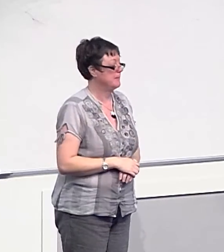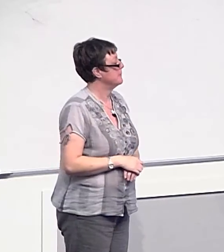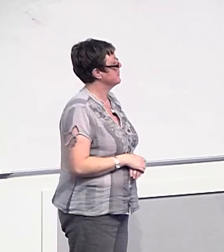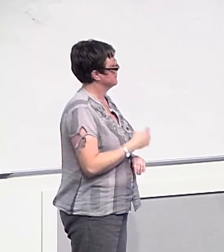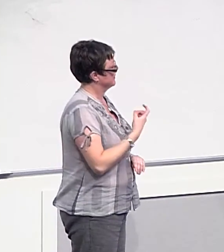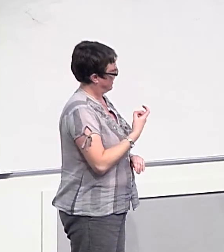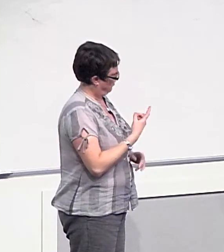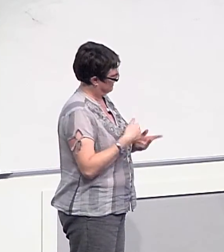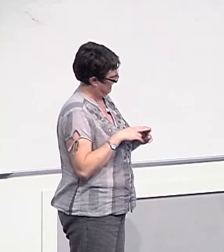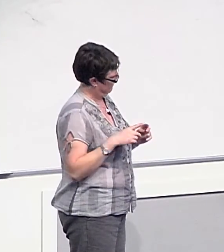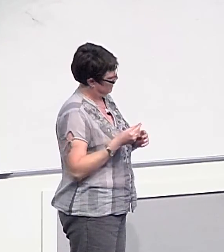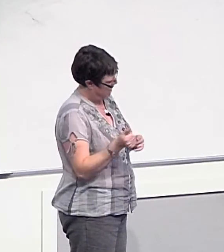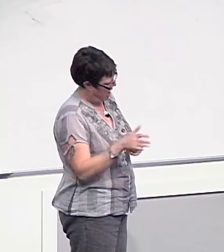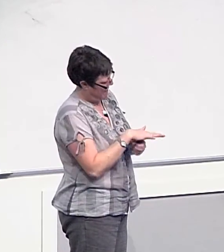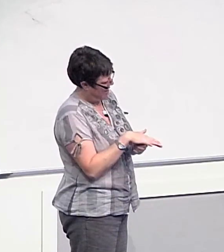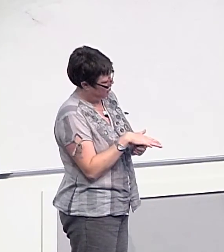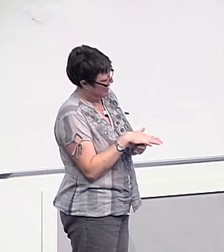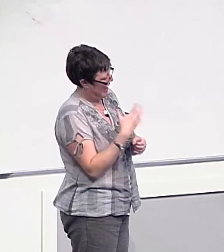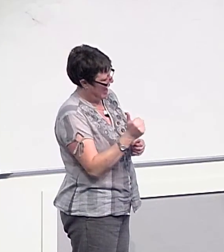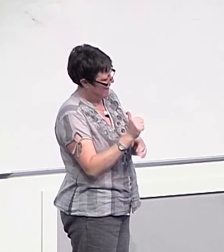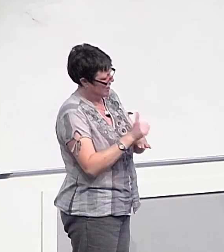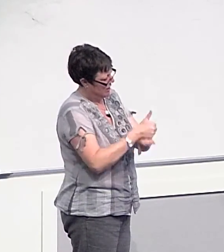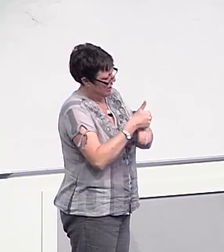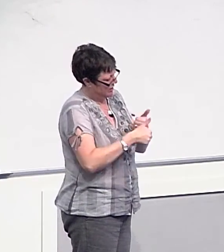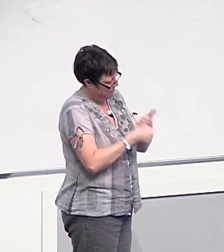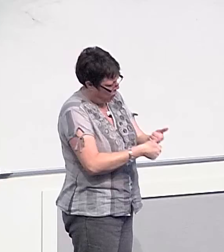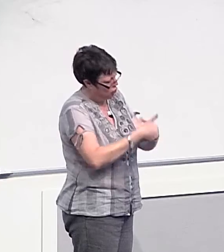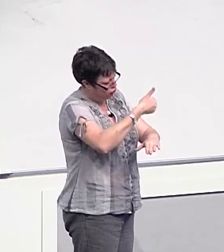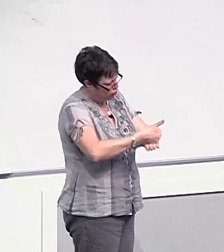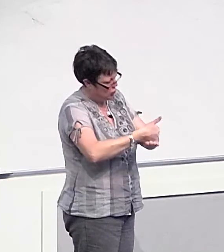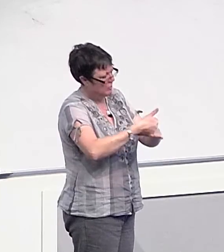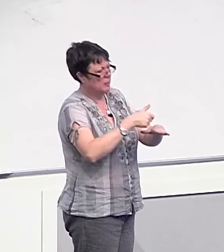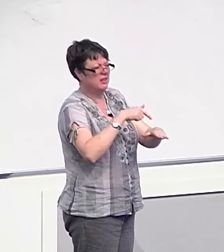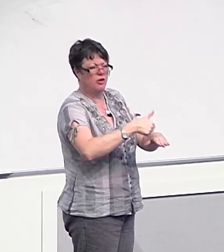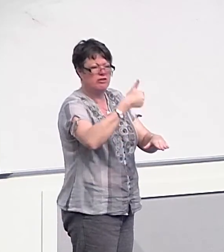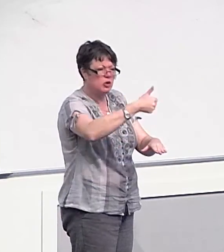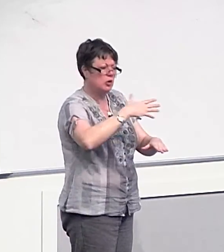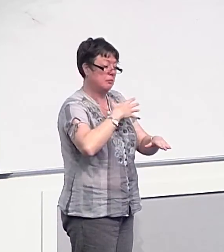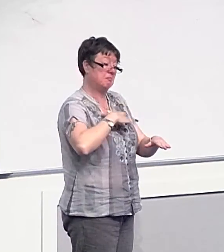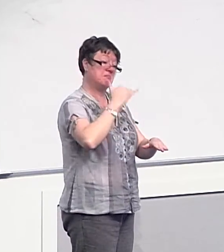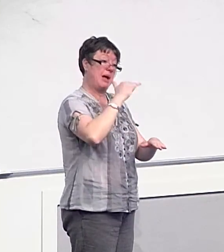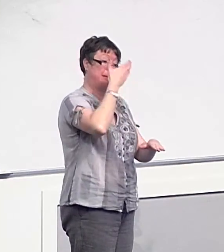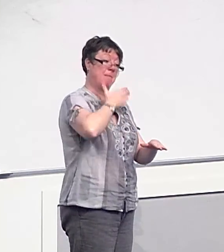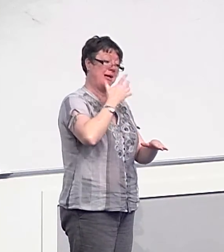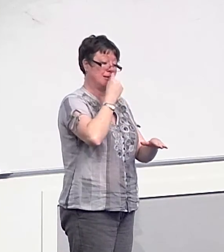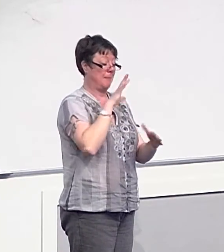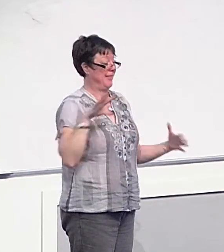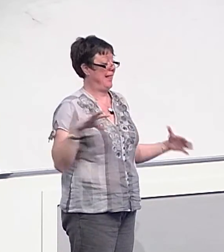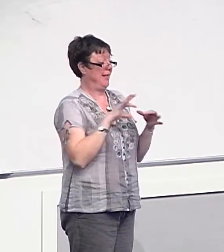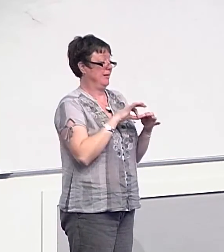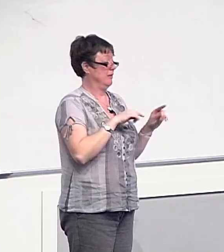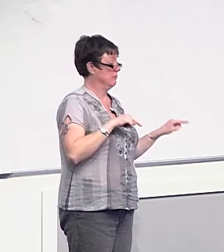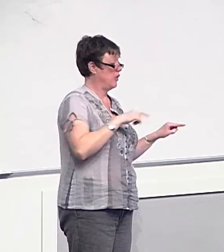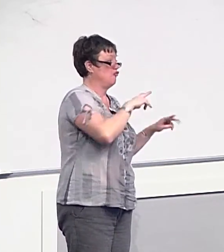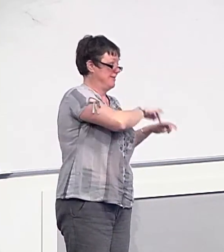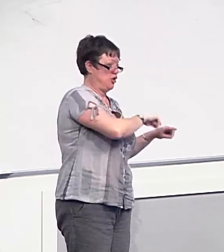group, but it's not very good, and actually MAHSC can be the link between the practitioners, between the researchers, and those support groups. No,